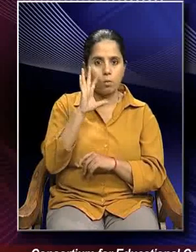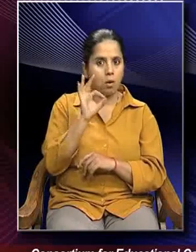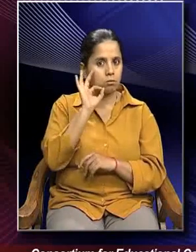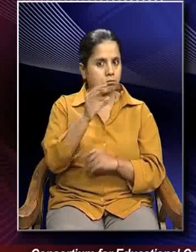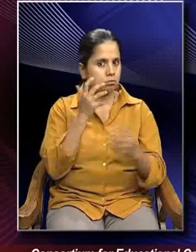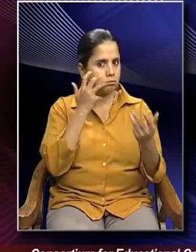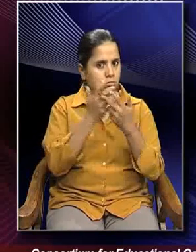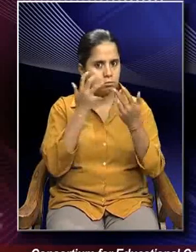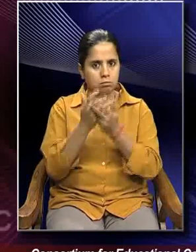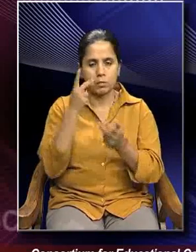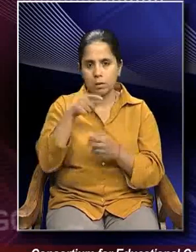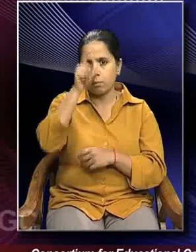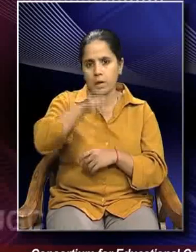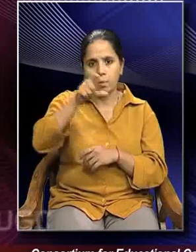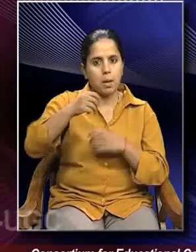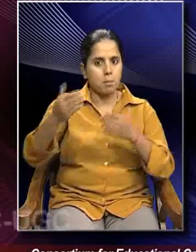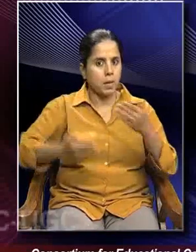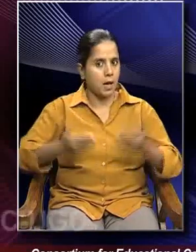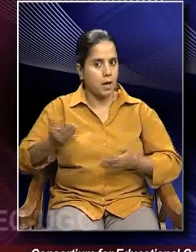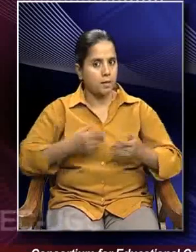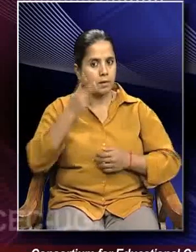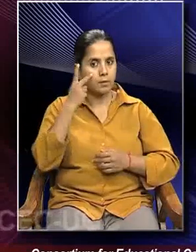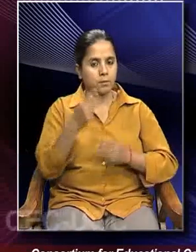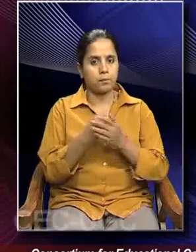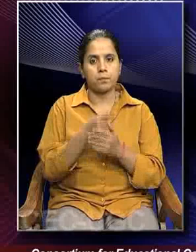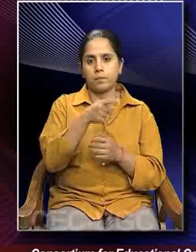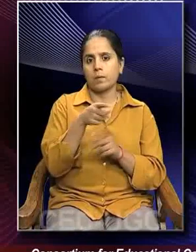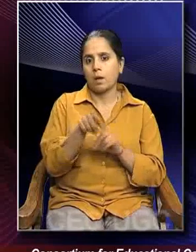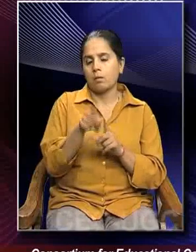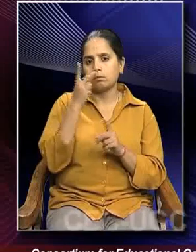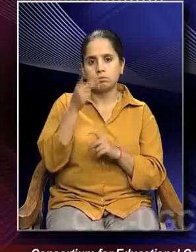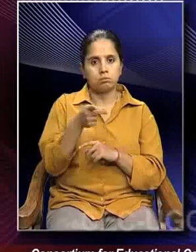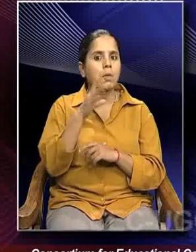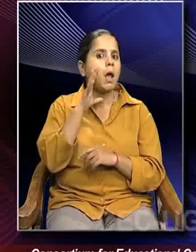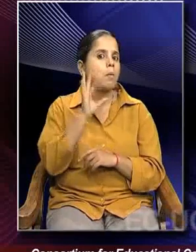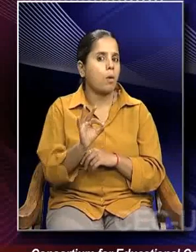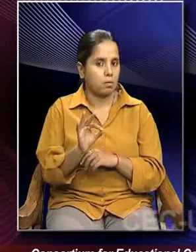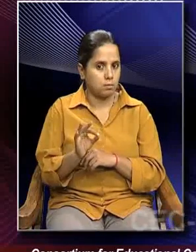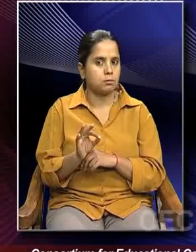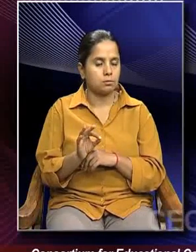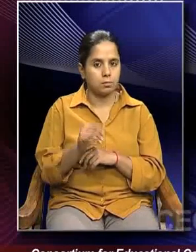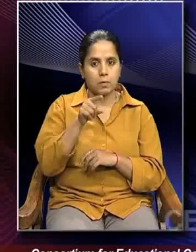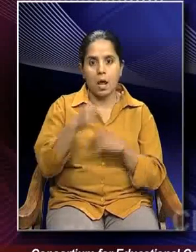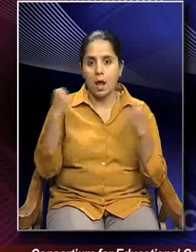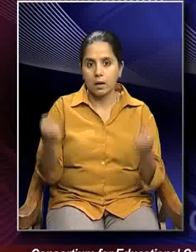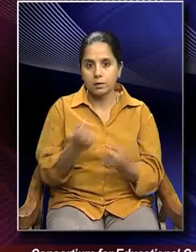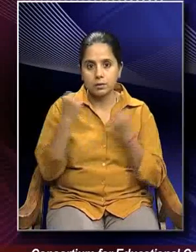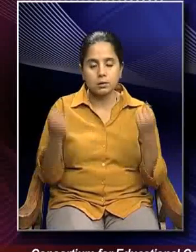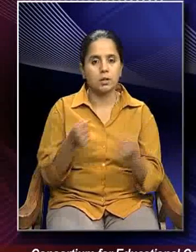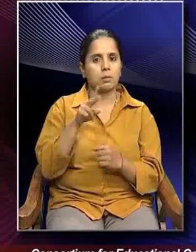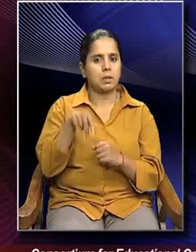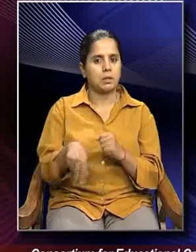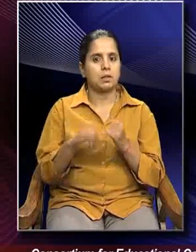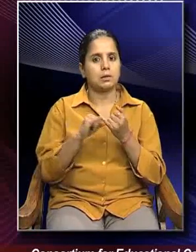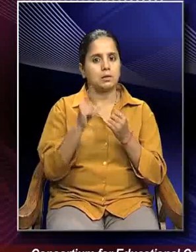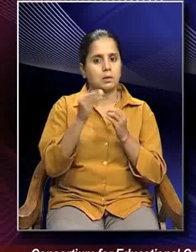of individual behavior is kind of considered significant. Action in sense of